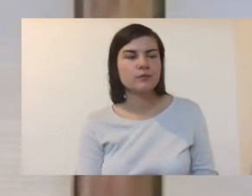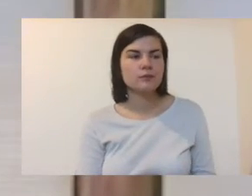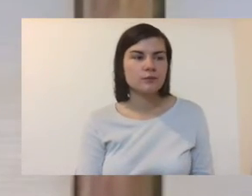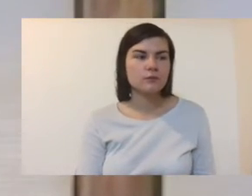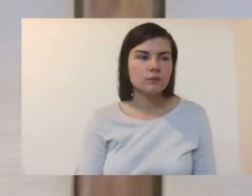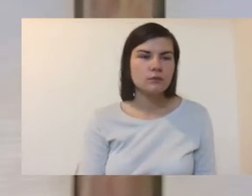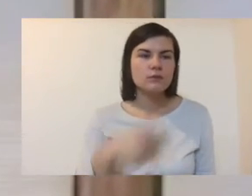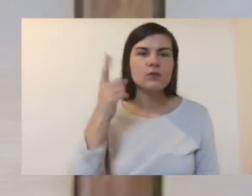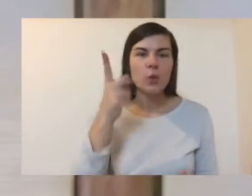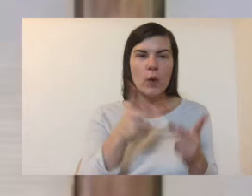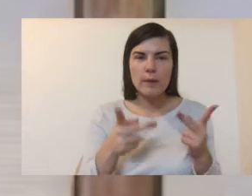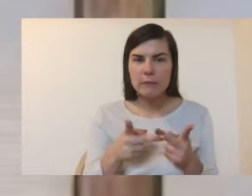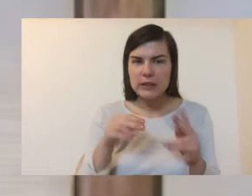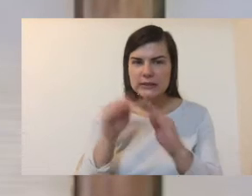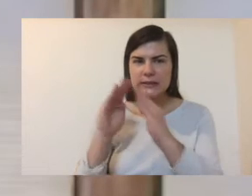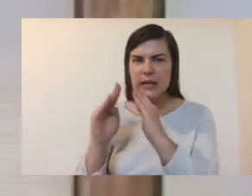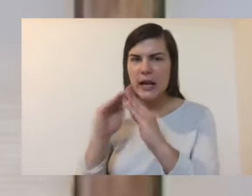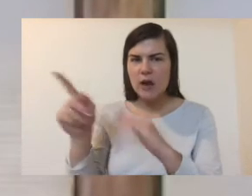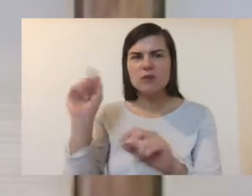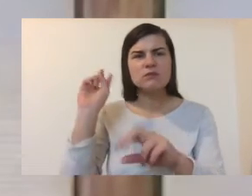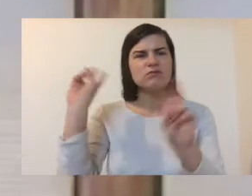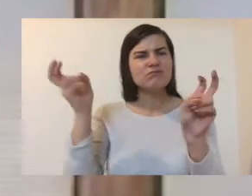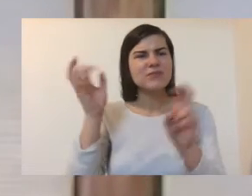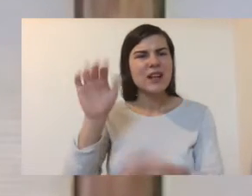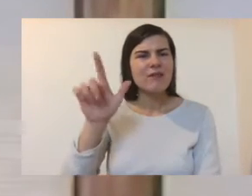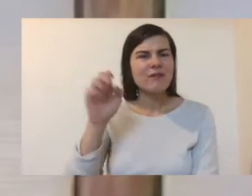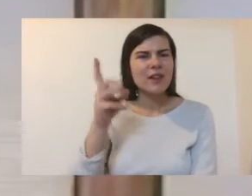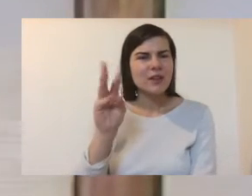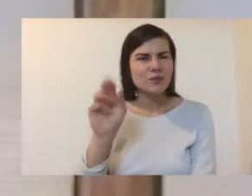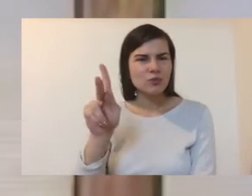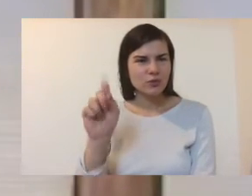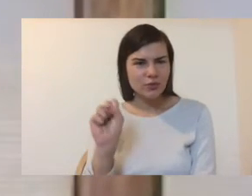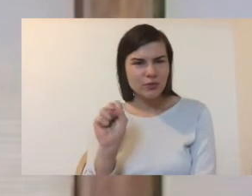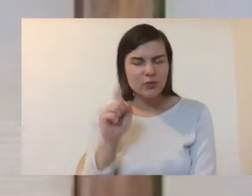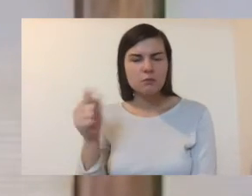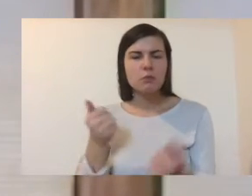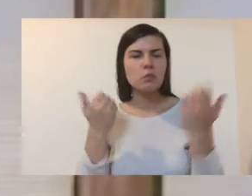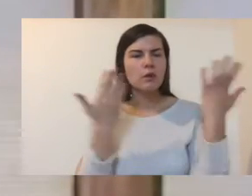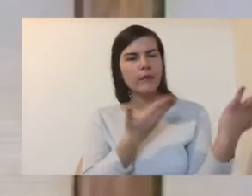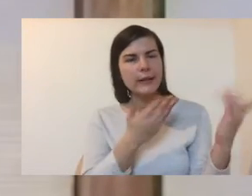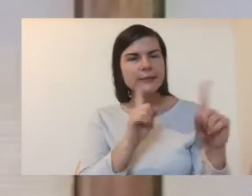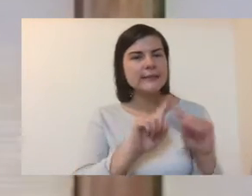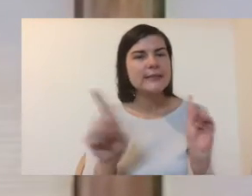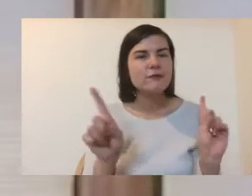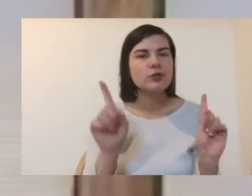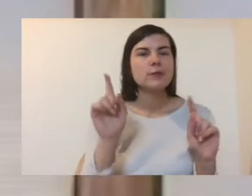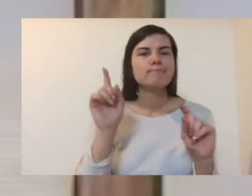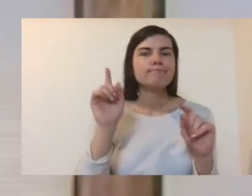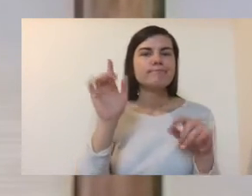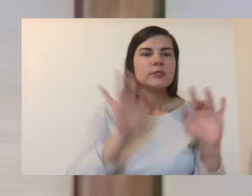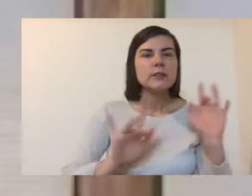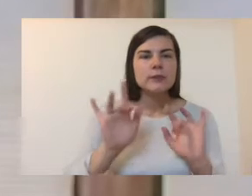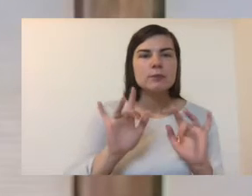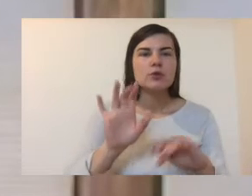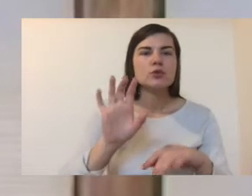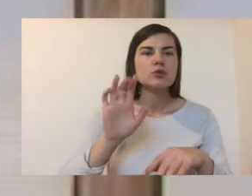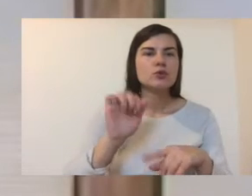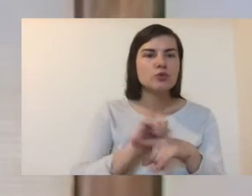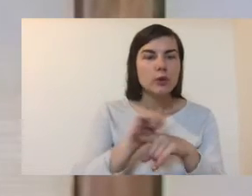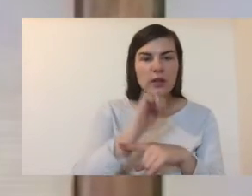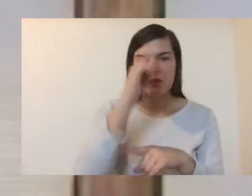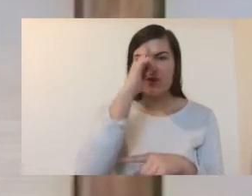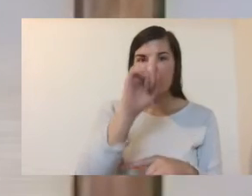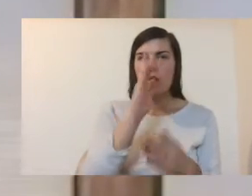there's one place in town called FlexWorks, which provides kind of computer training for folks who are looking to